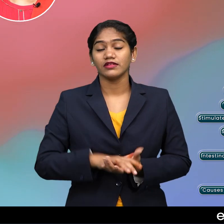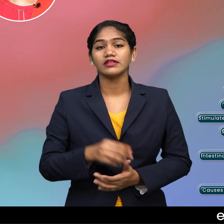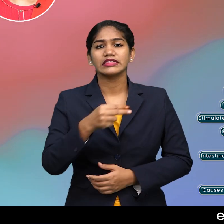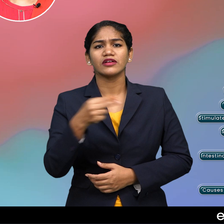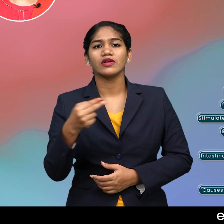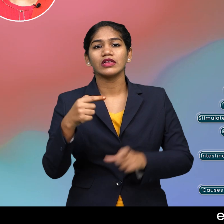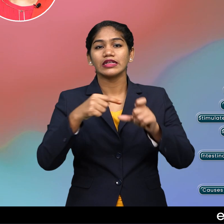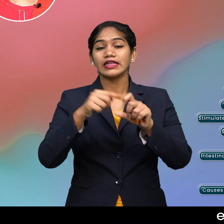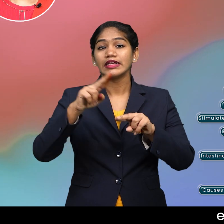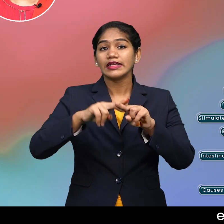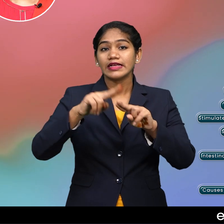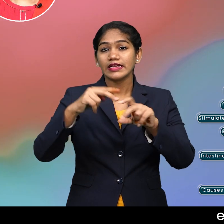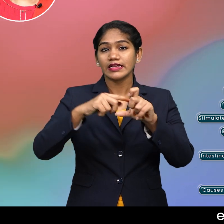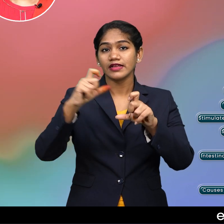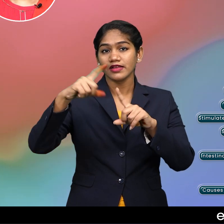effectors.